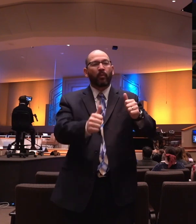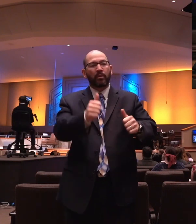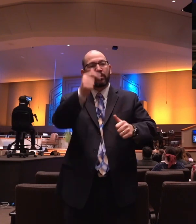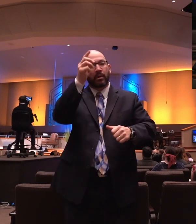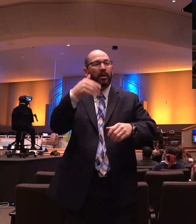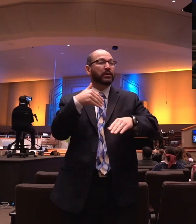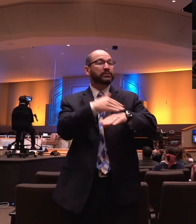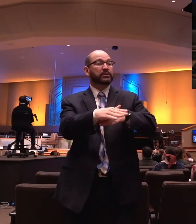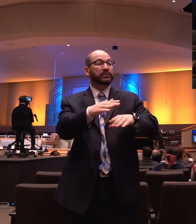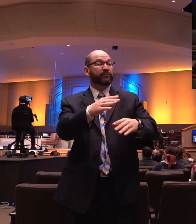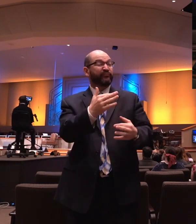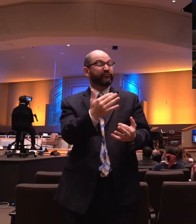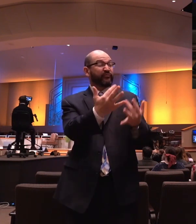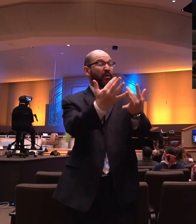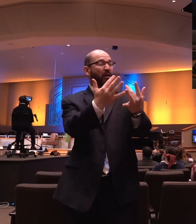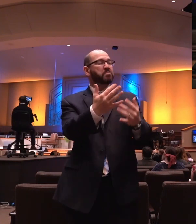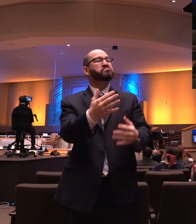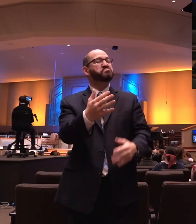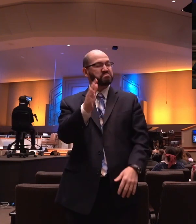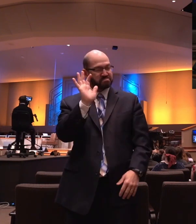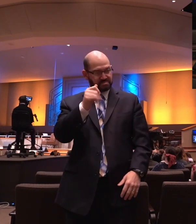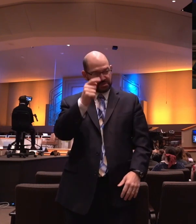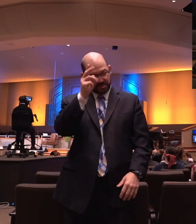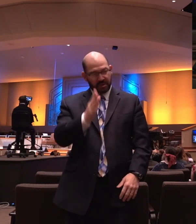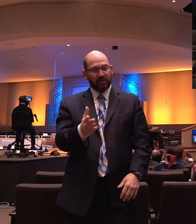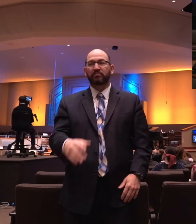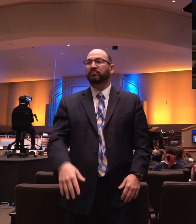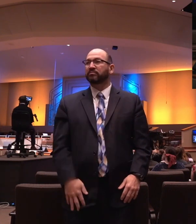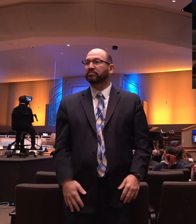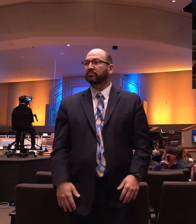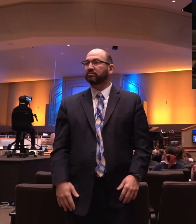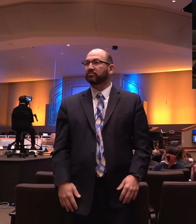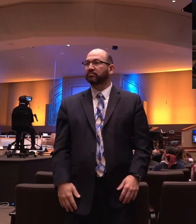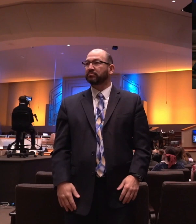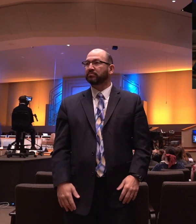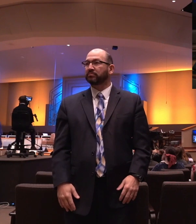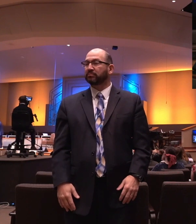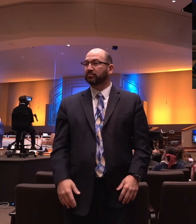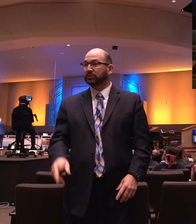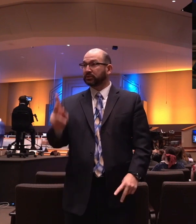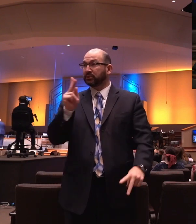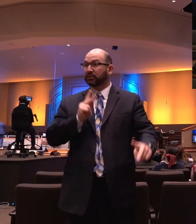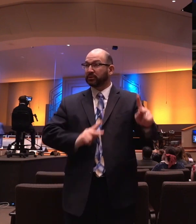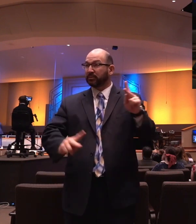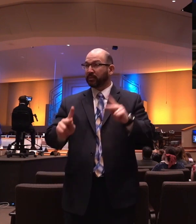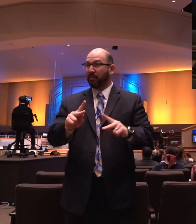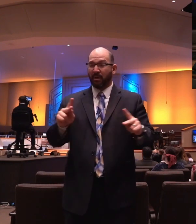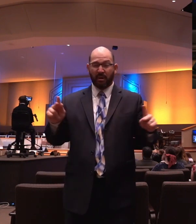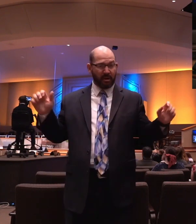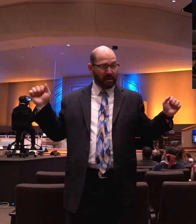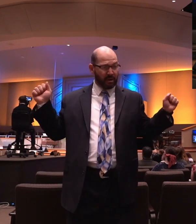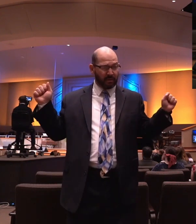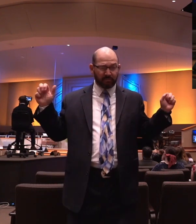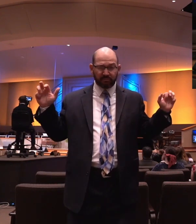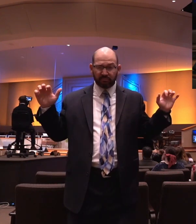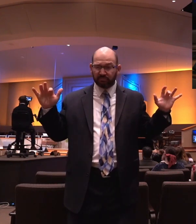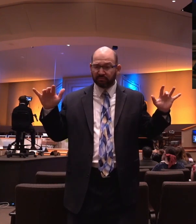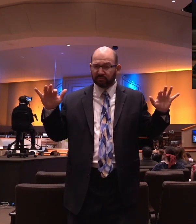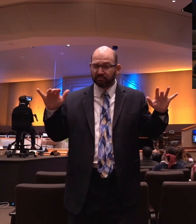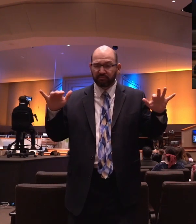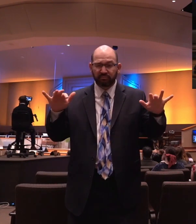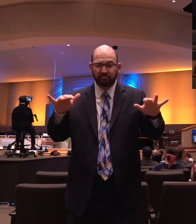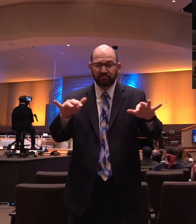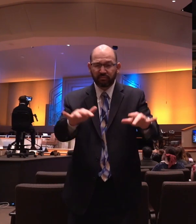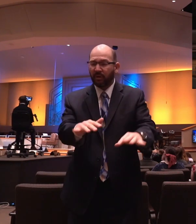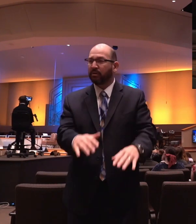sacrifice, we'll know that he's God. All the people who can make it for this contest have